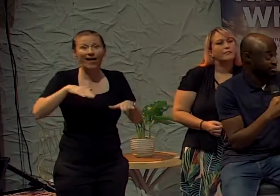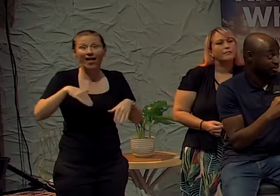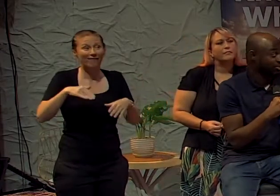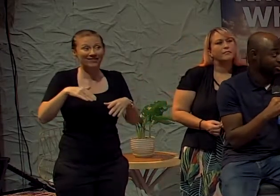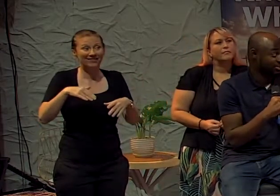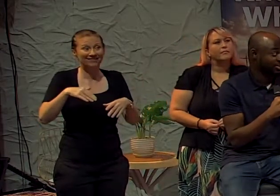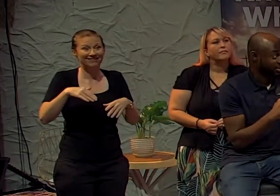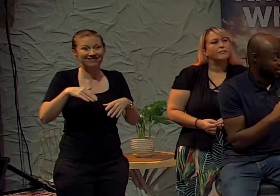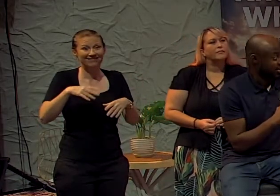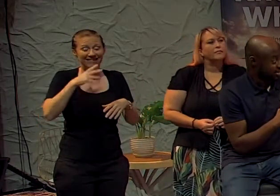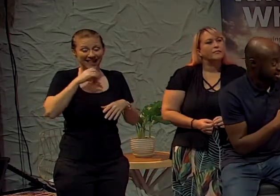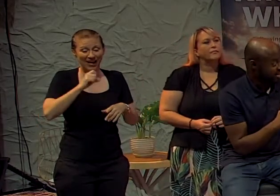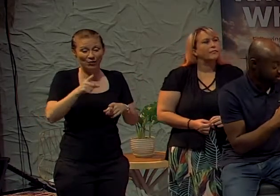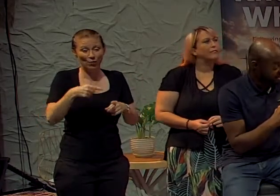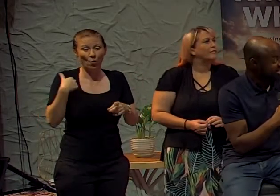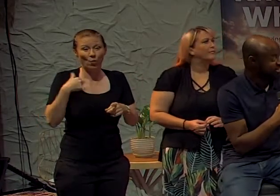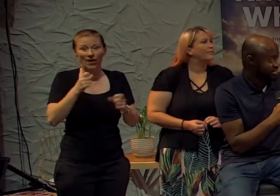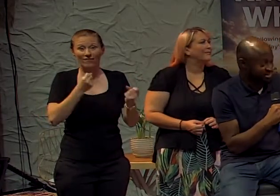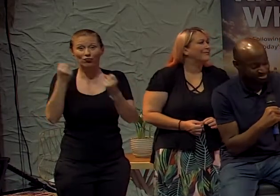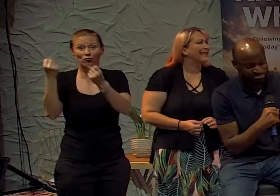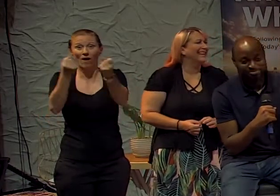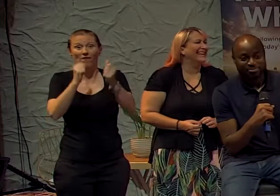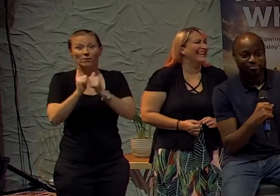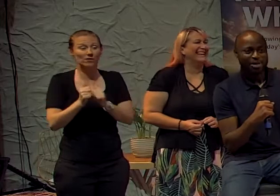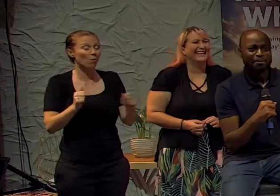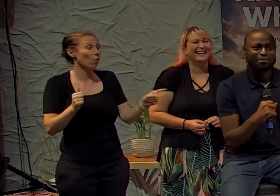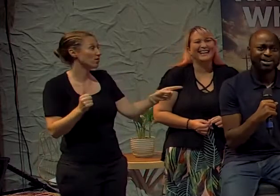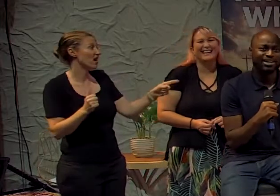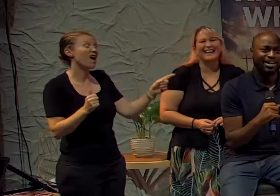different sports, and I'm scared.